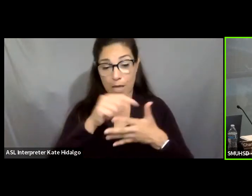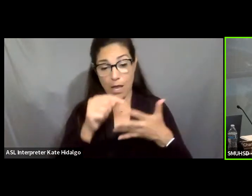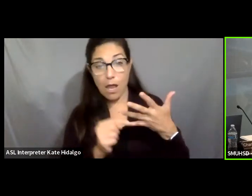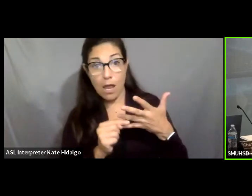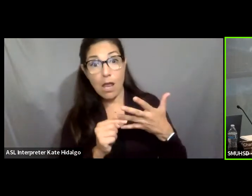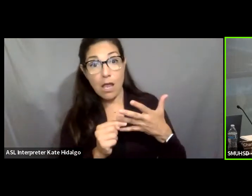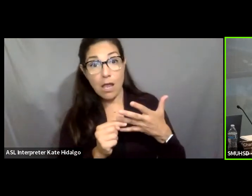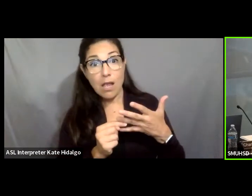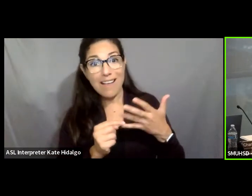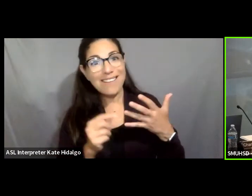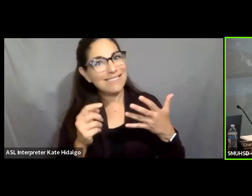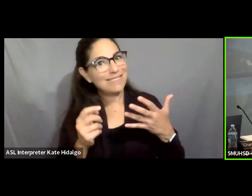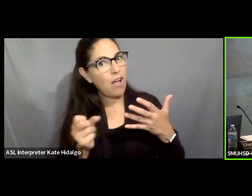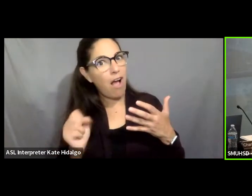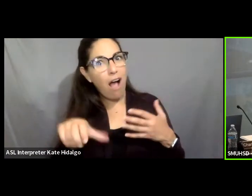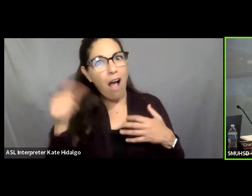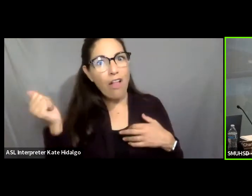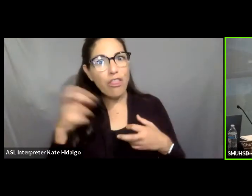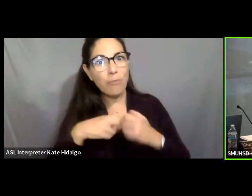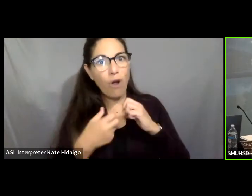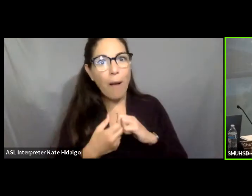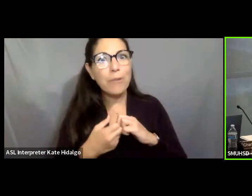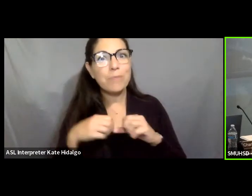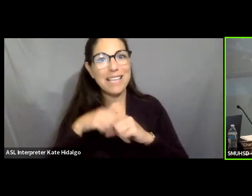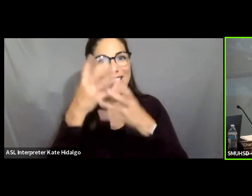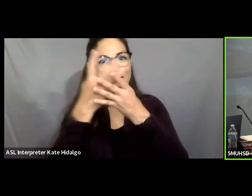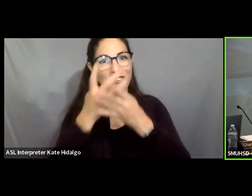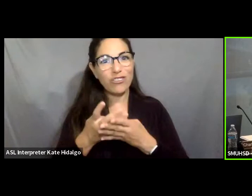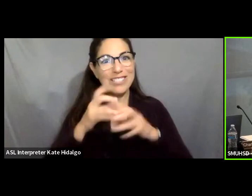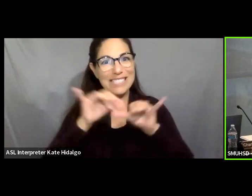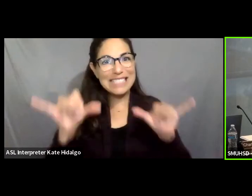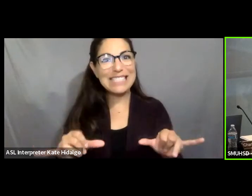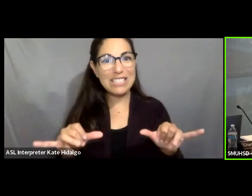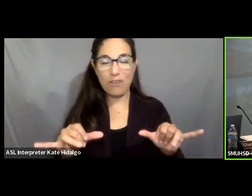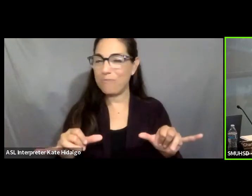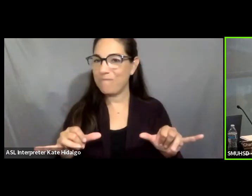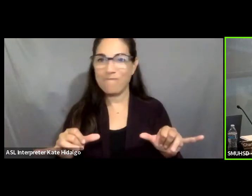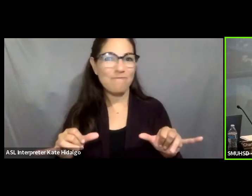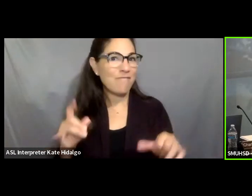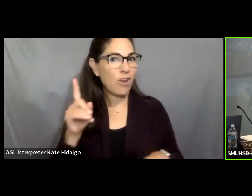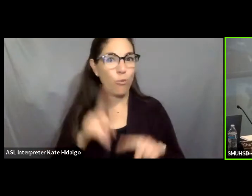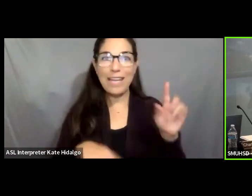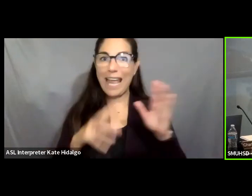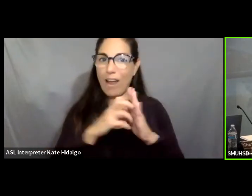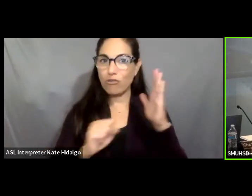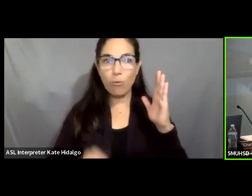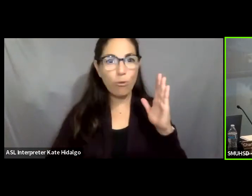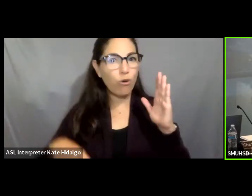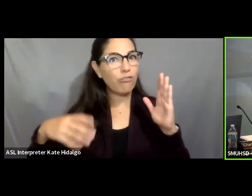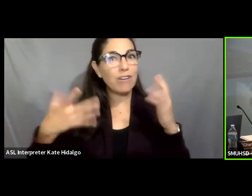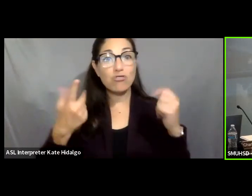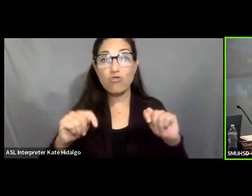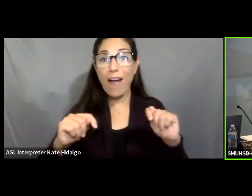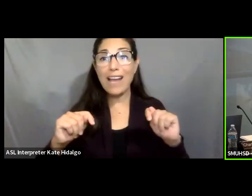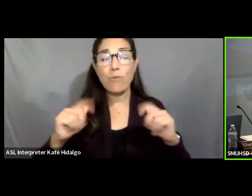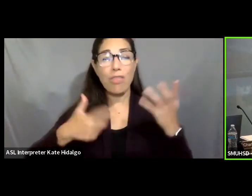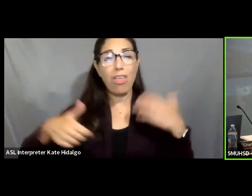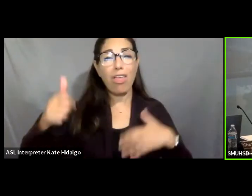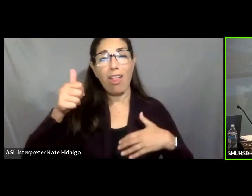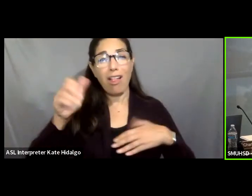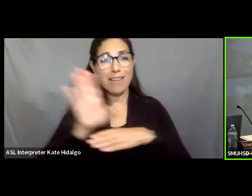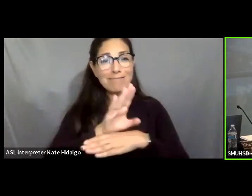team has found multiple obstructions in the filtration system, which we have not been able to remove even with commercial